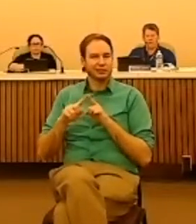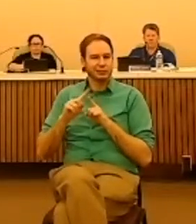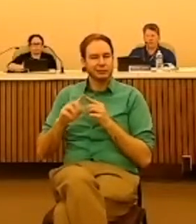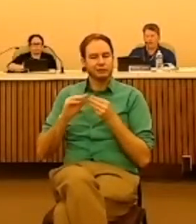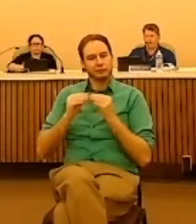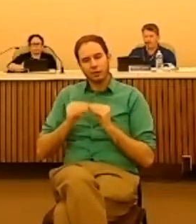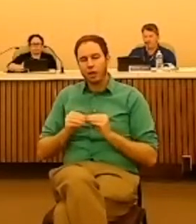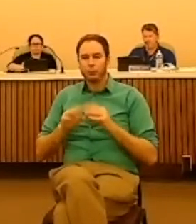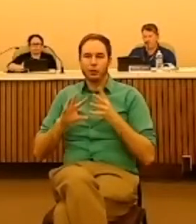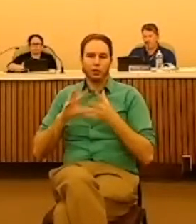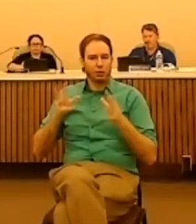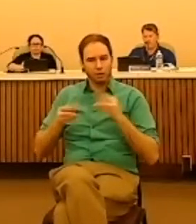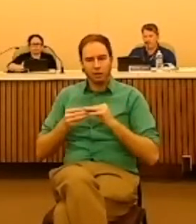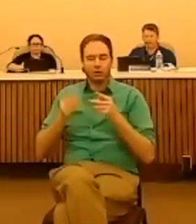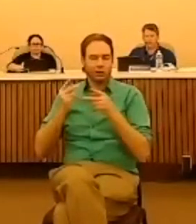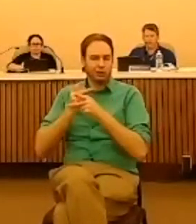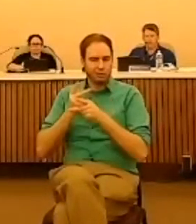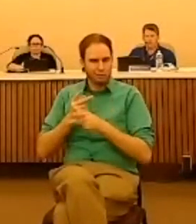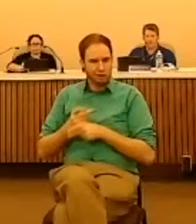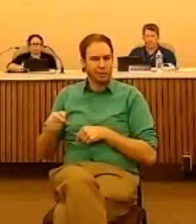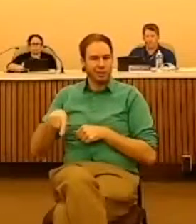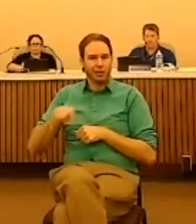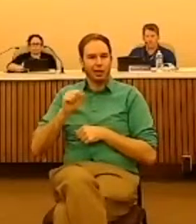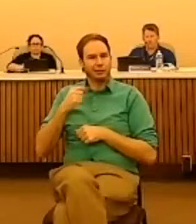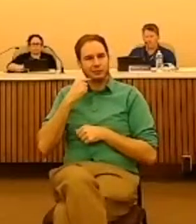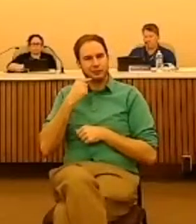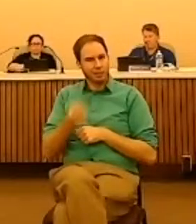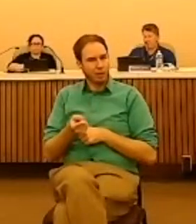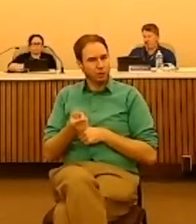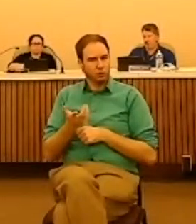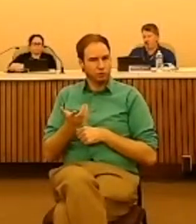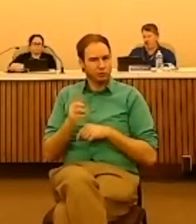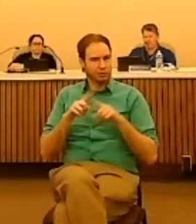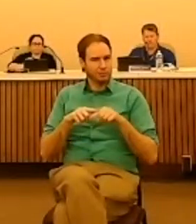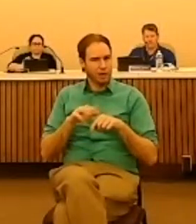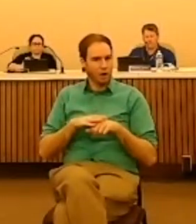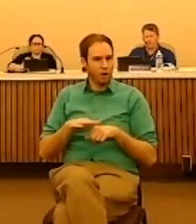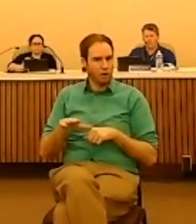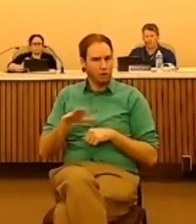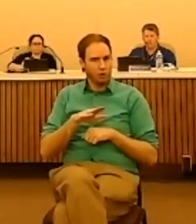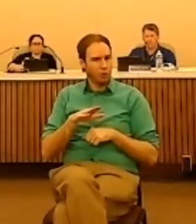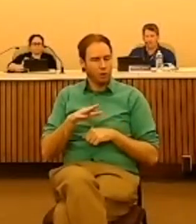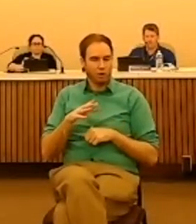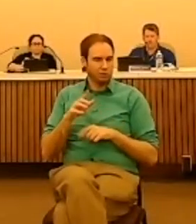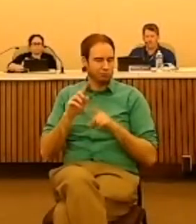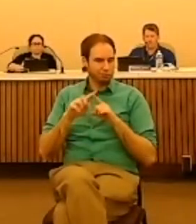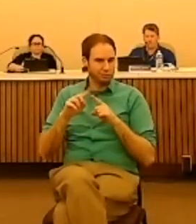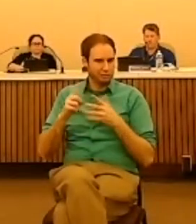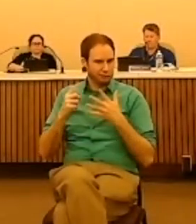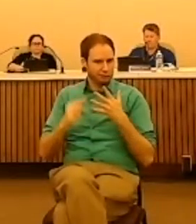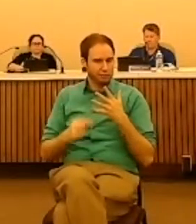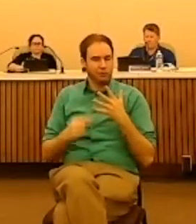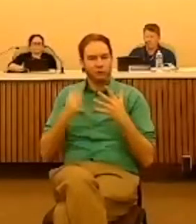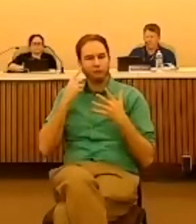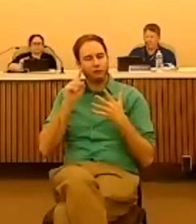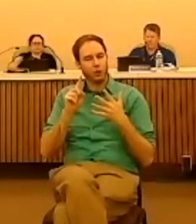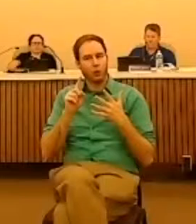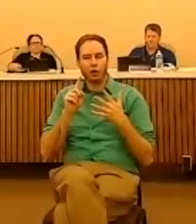and aggregated it. And they can tell you, depending on a whole bunch of different things in terms